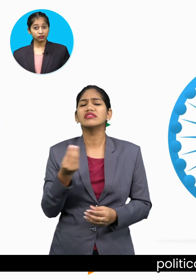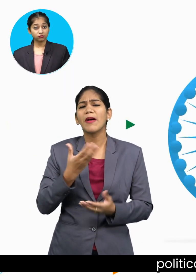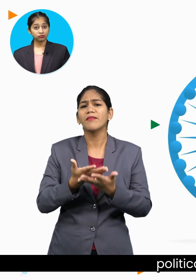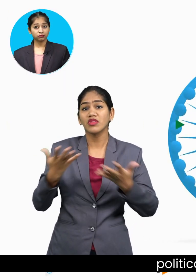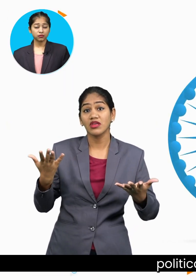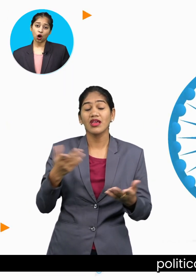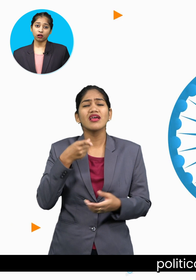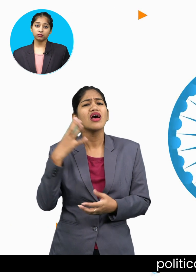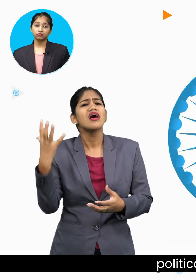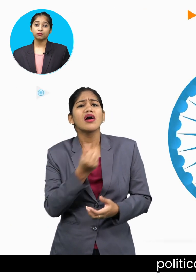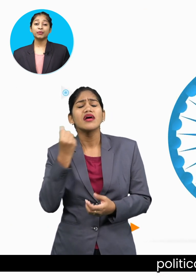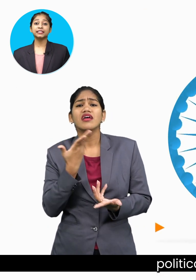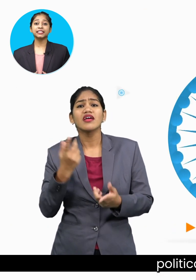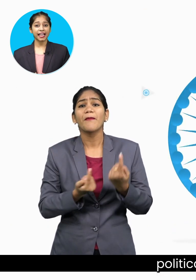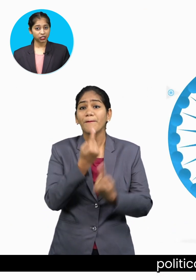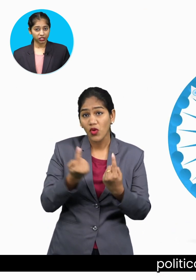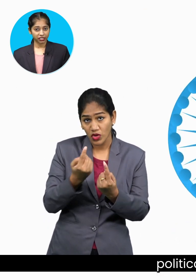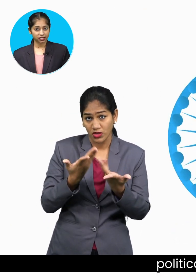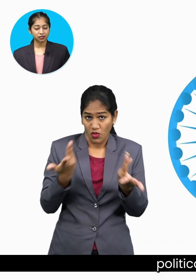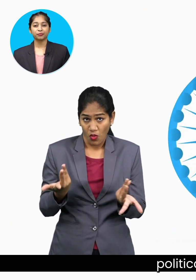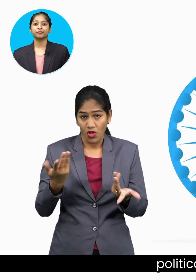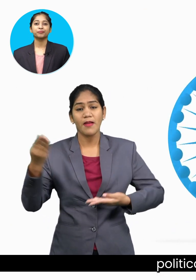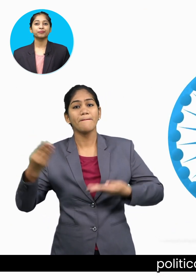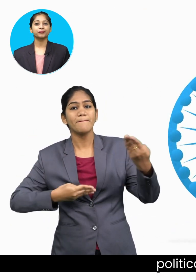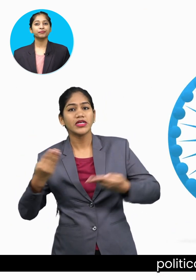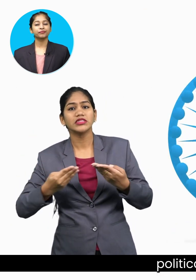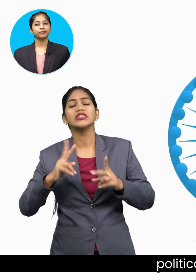political or business activities.